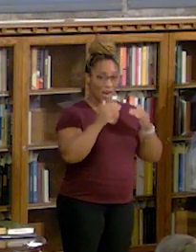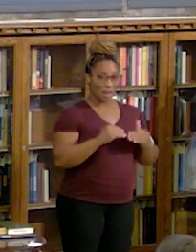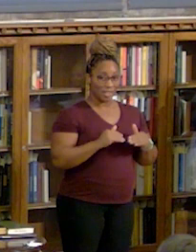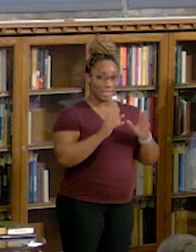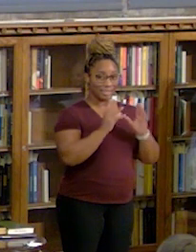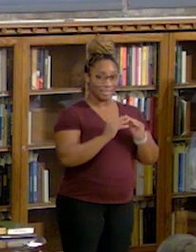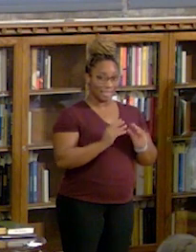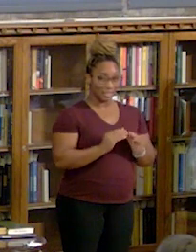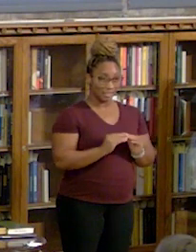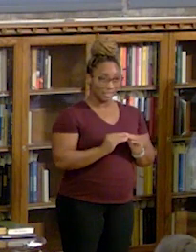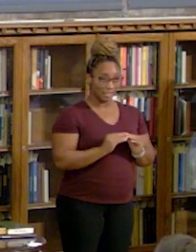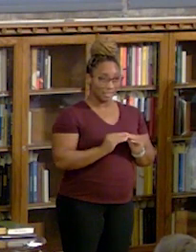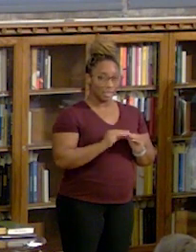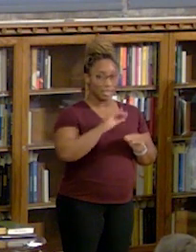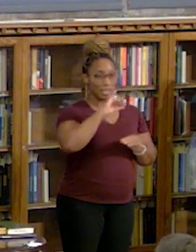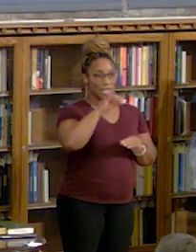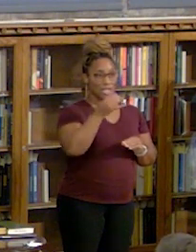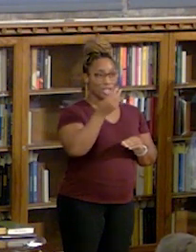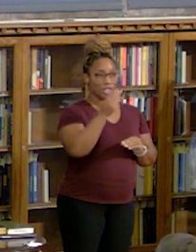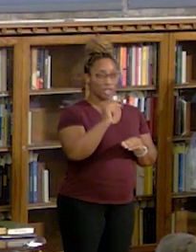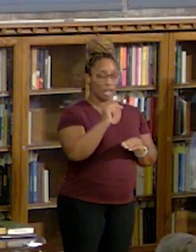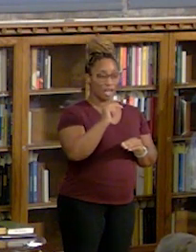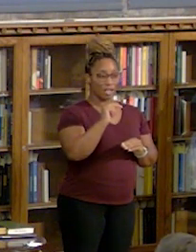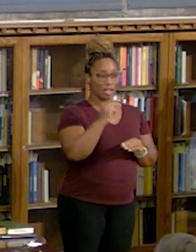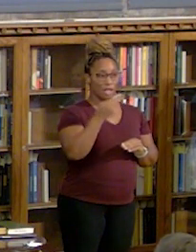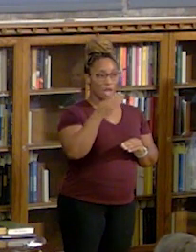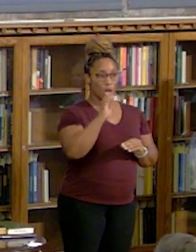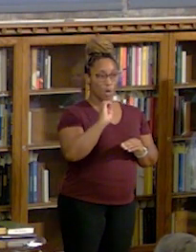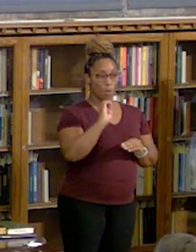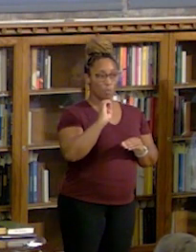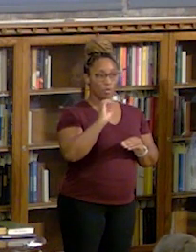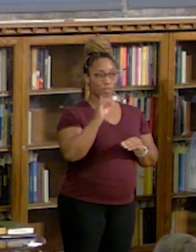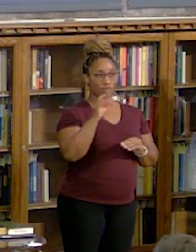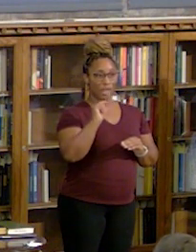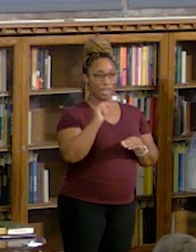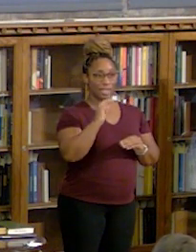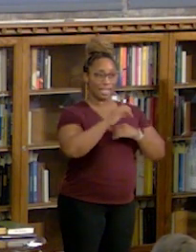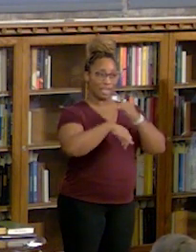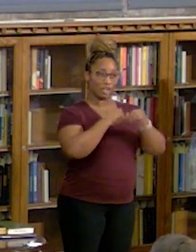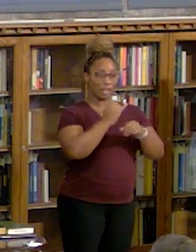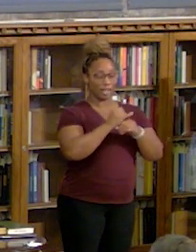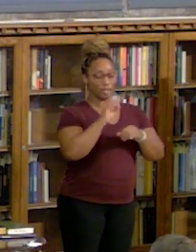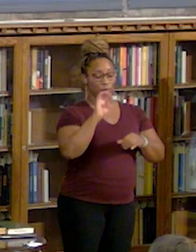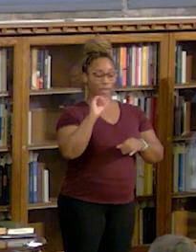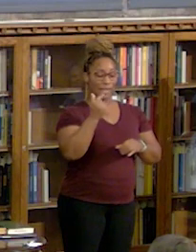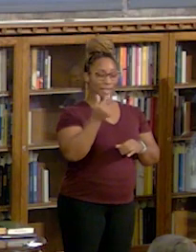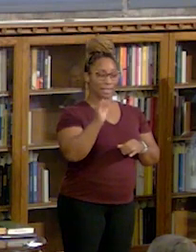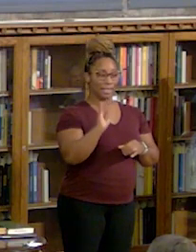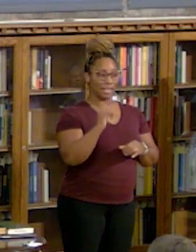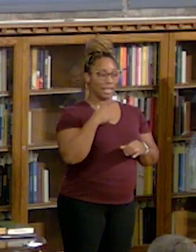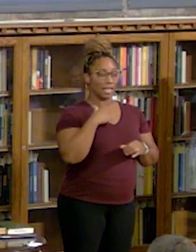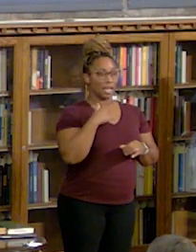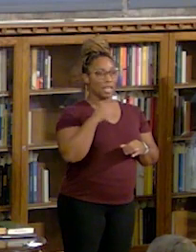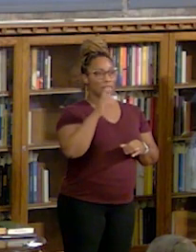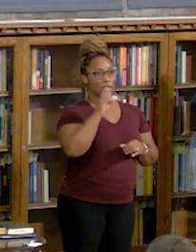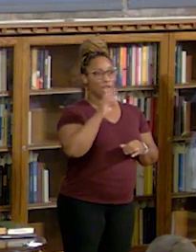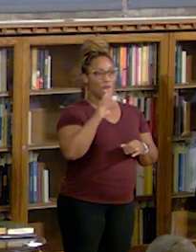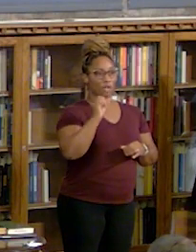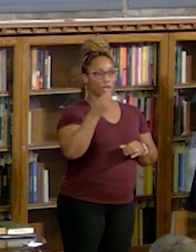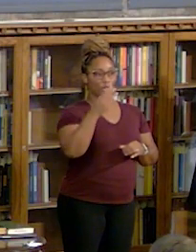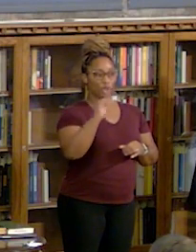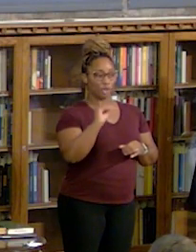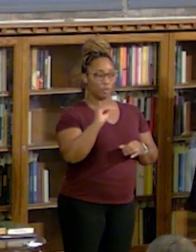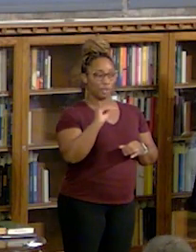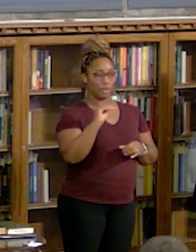session um John hope Franklin International legacies and I'm pleased to bring up Dr Sherman K Bryant who is our